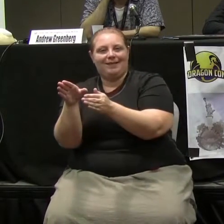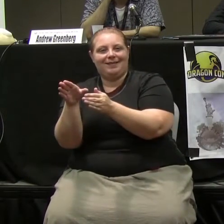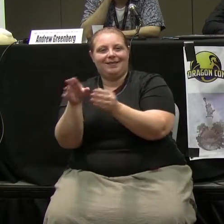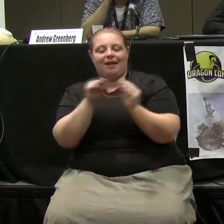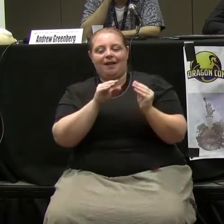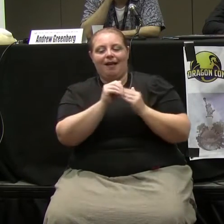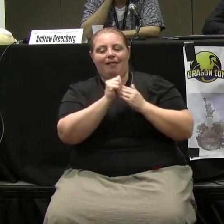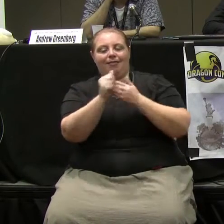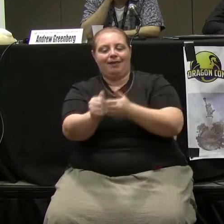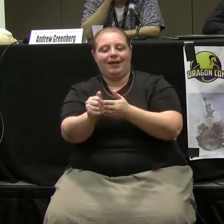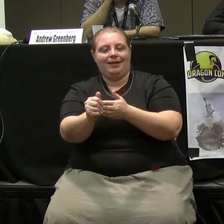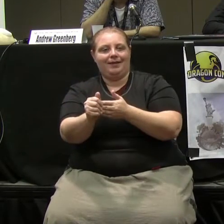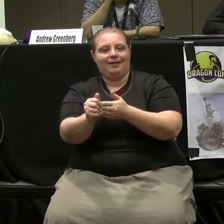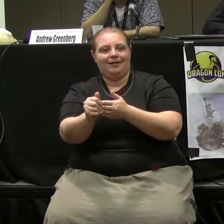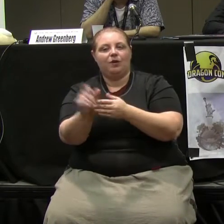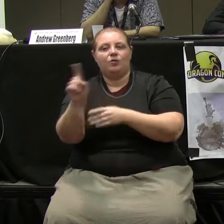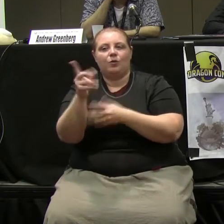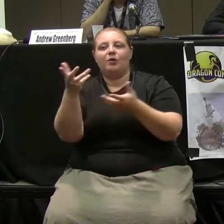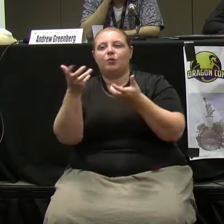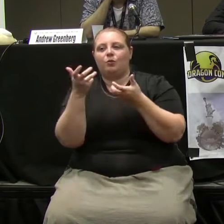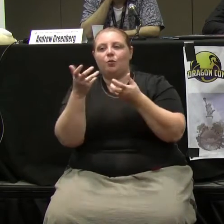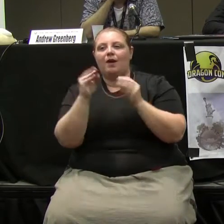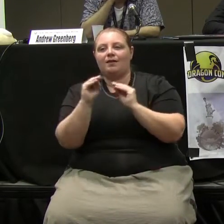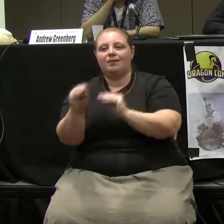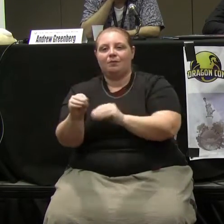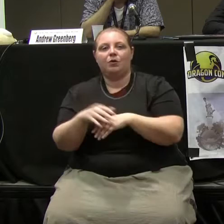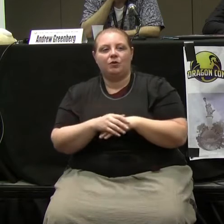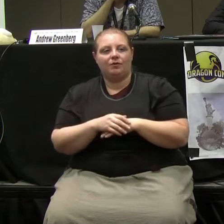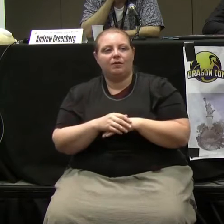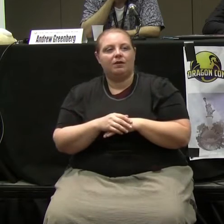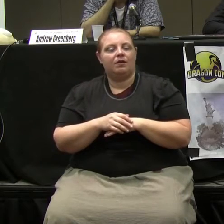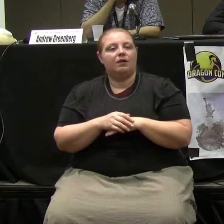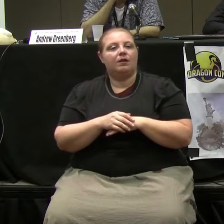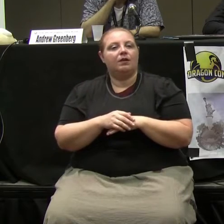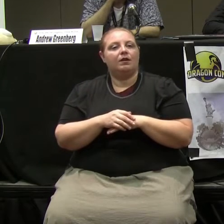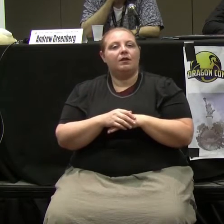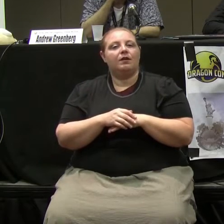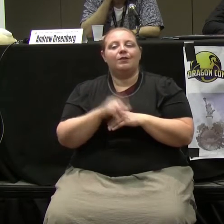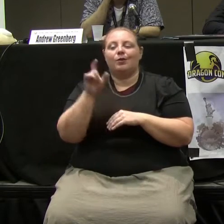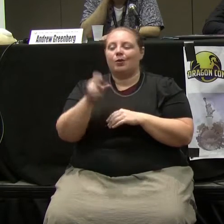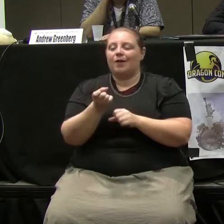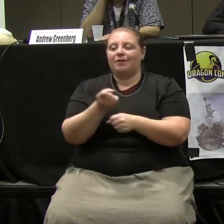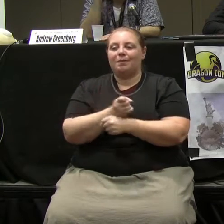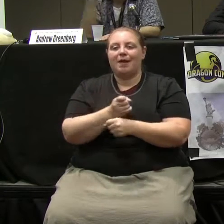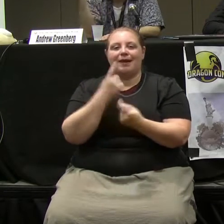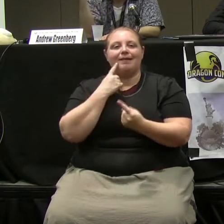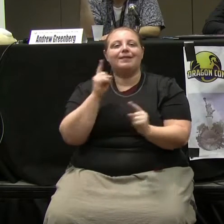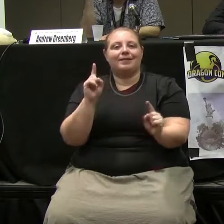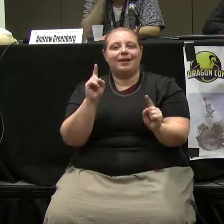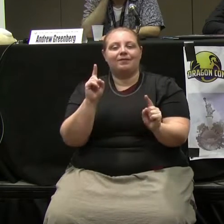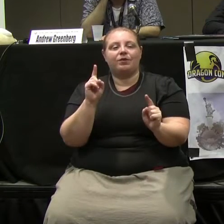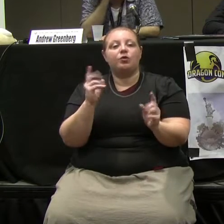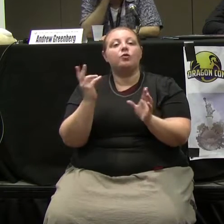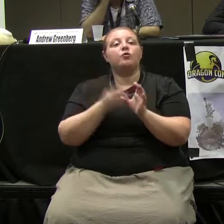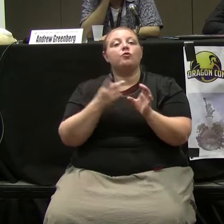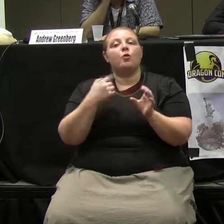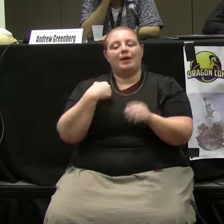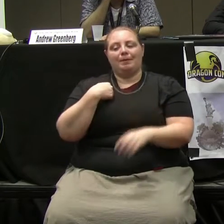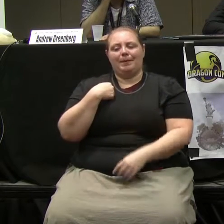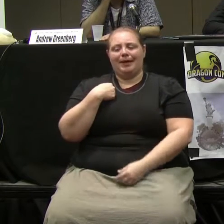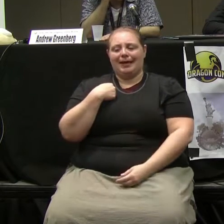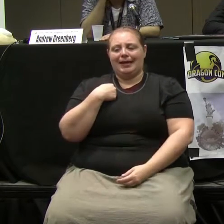that really strong force in the direction we want it to go. And it's up to all of us to make it work the way we want it to. So join us, join